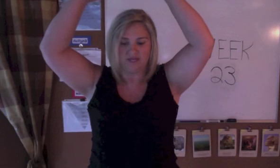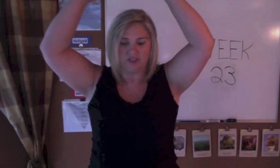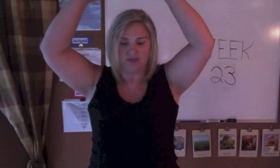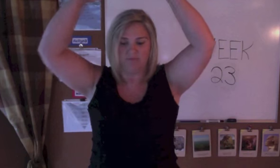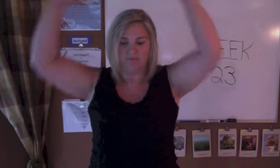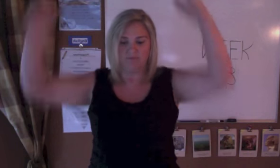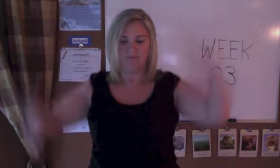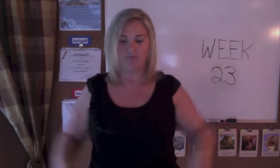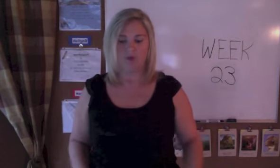Globalization,